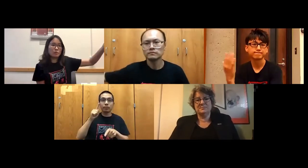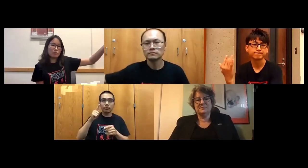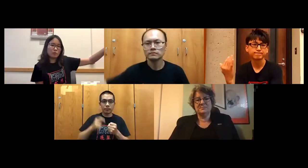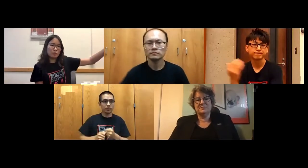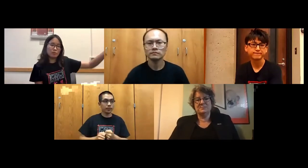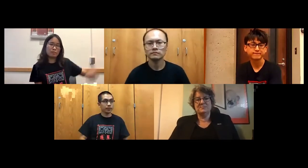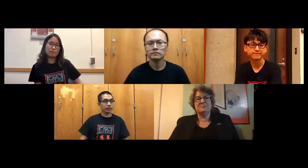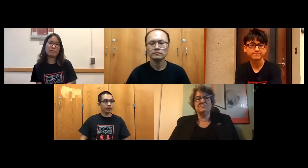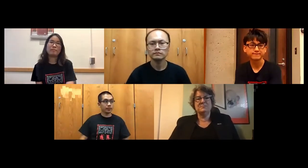and I saw.